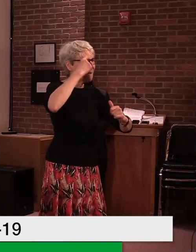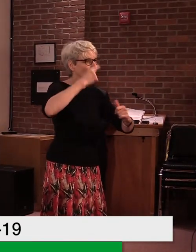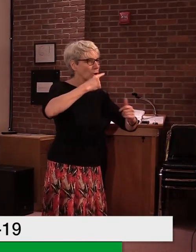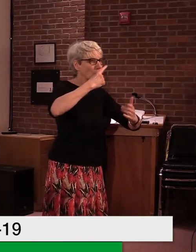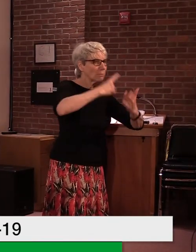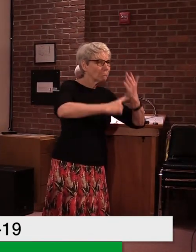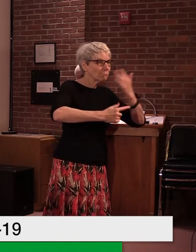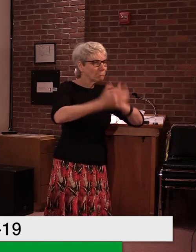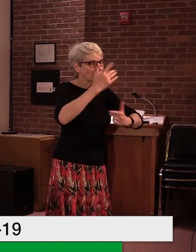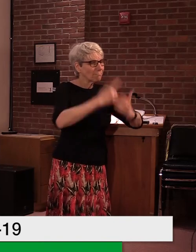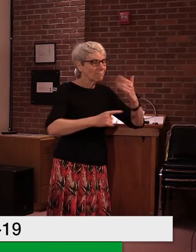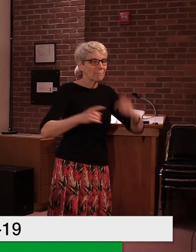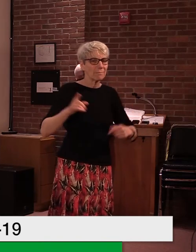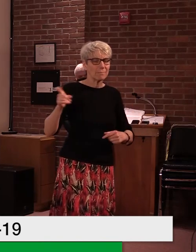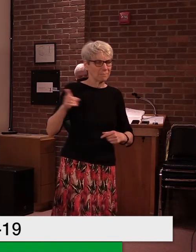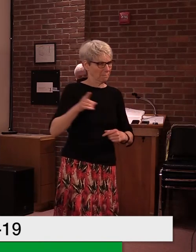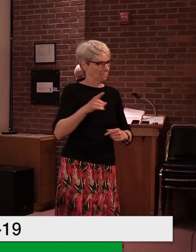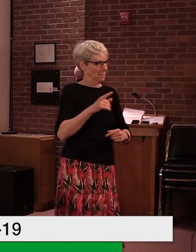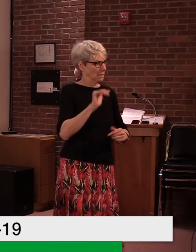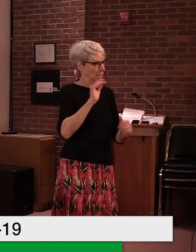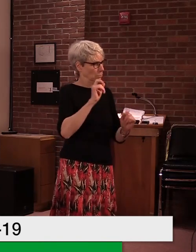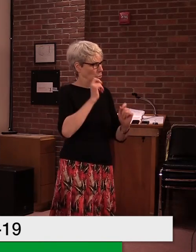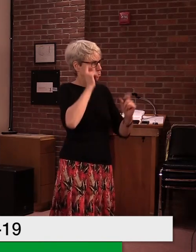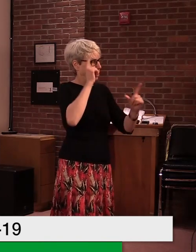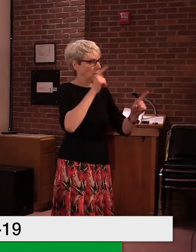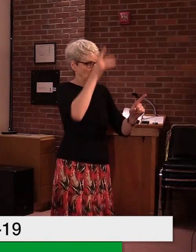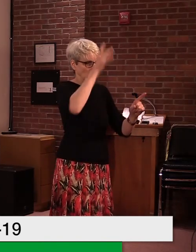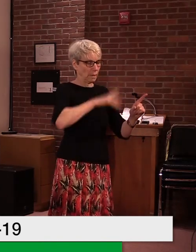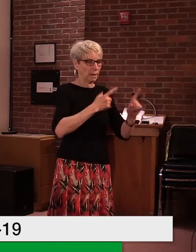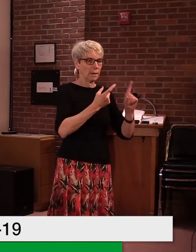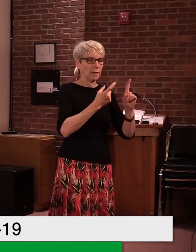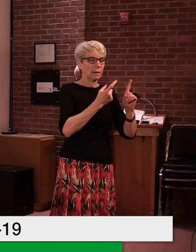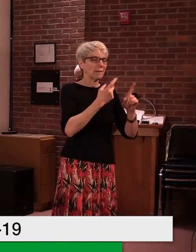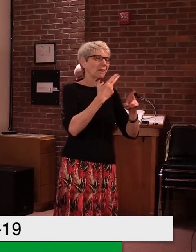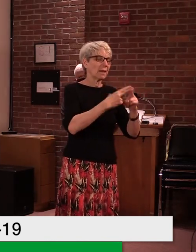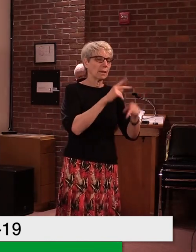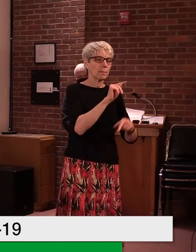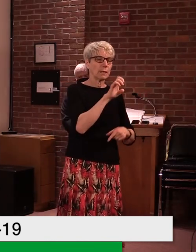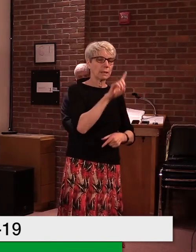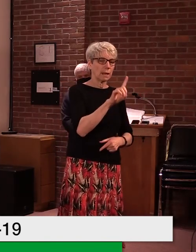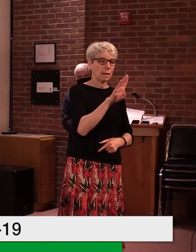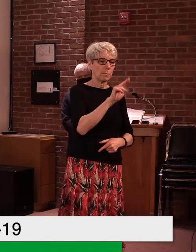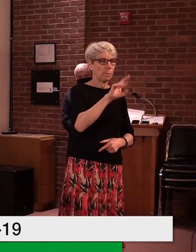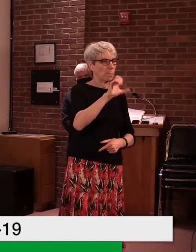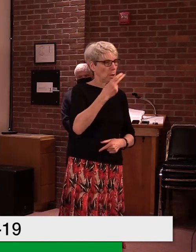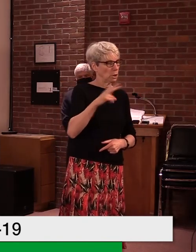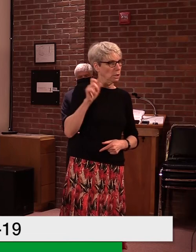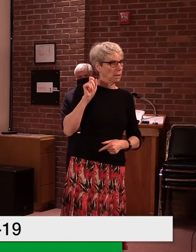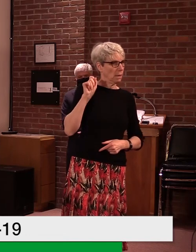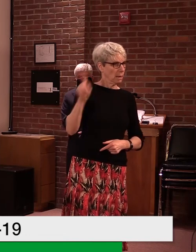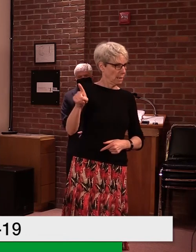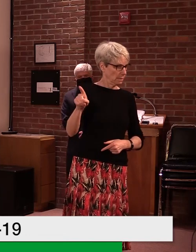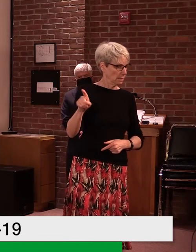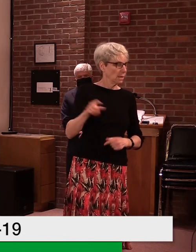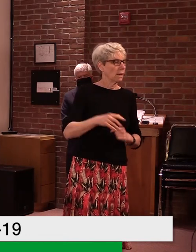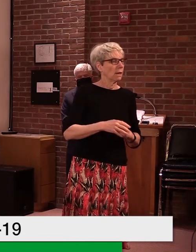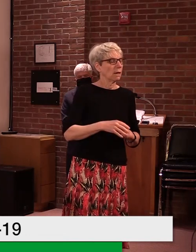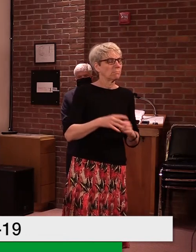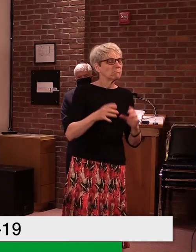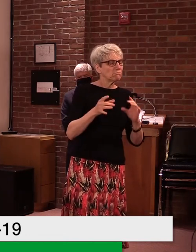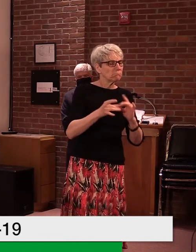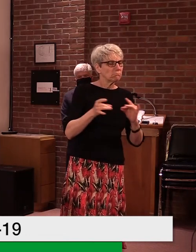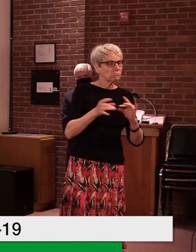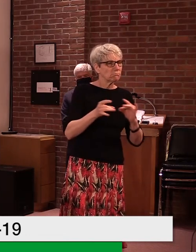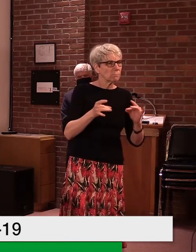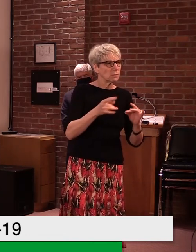at a man named Ted Bunch from an outfit called Call to Men talking about putting